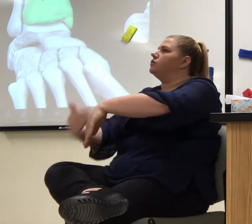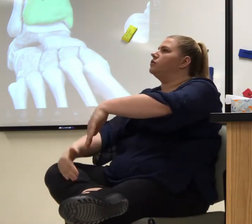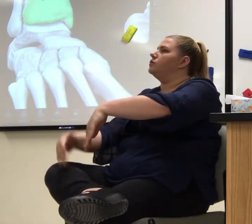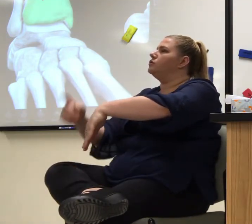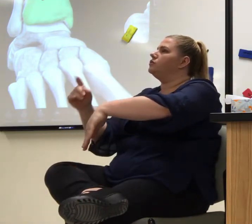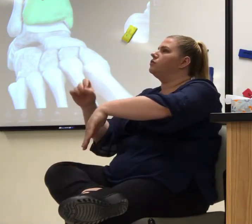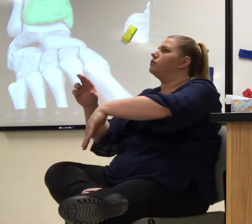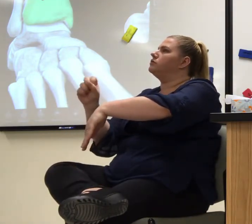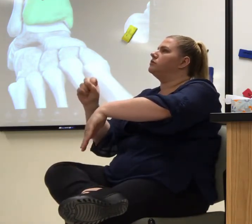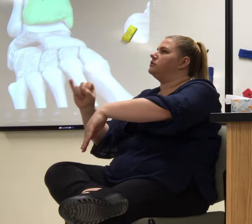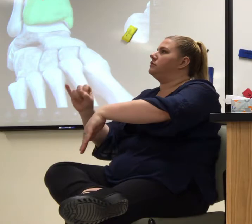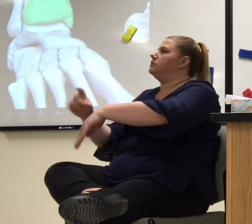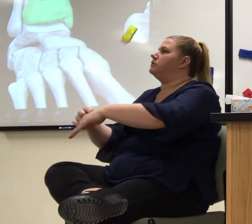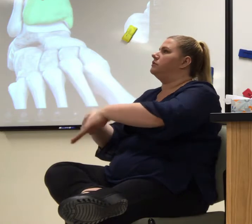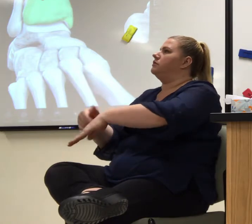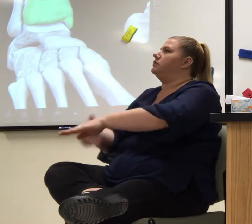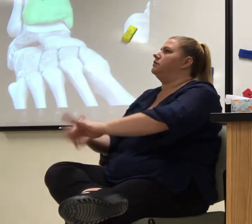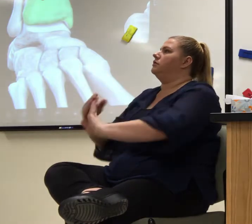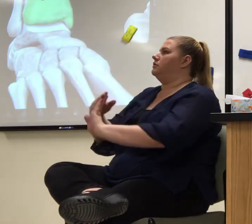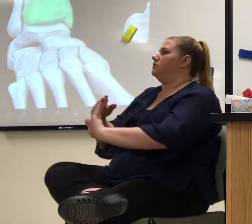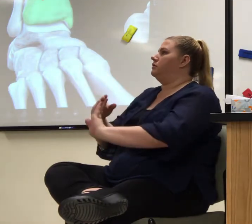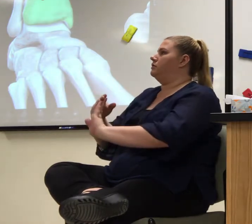So I'll demonstrate that for you.